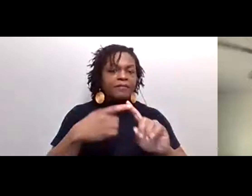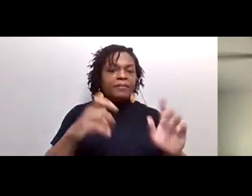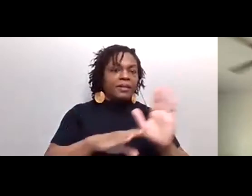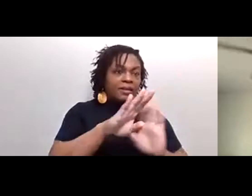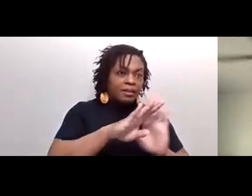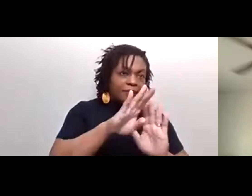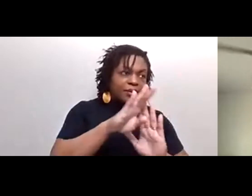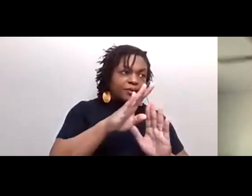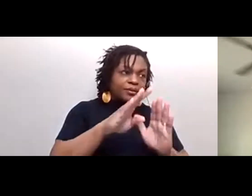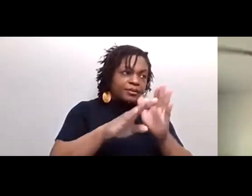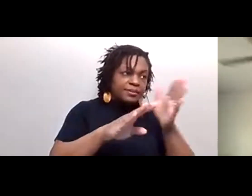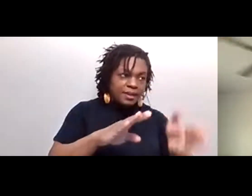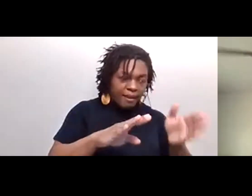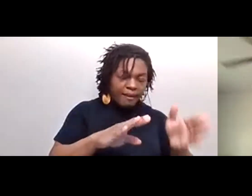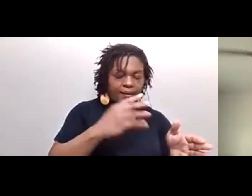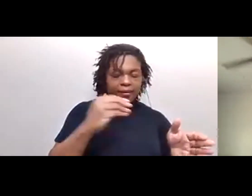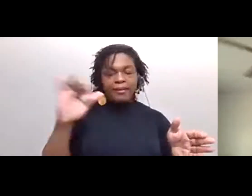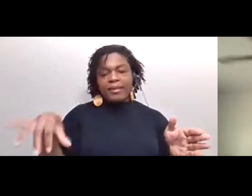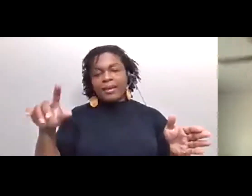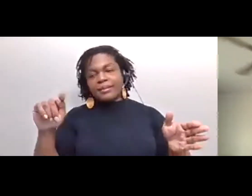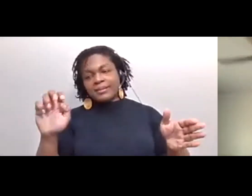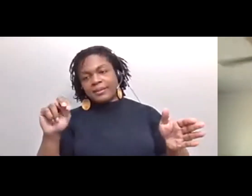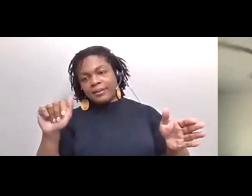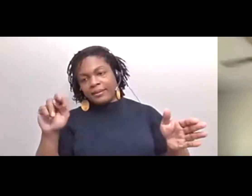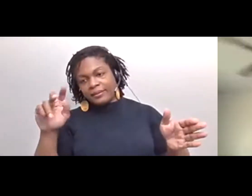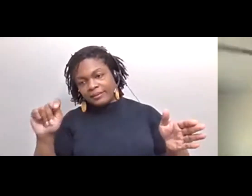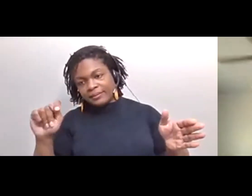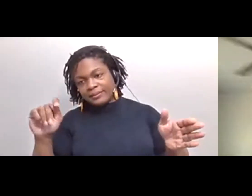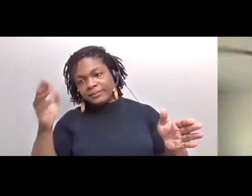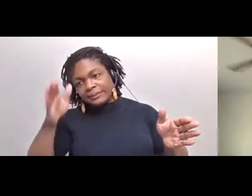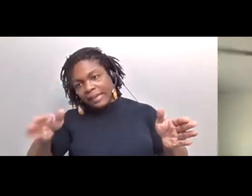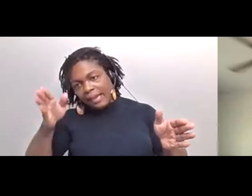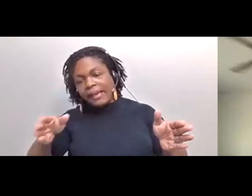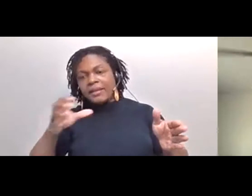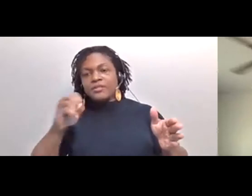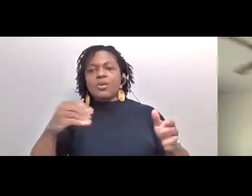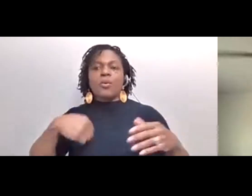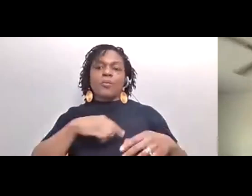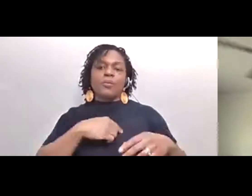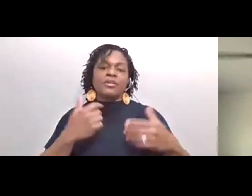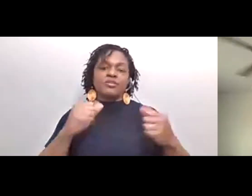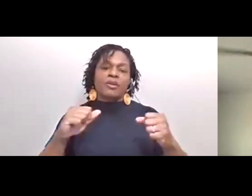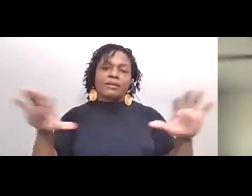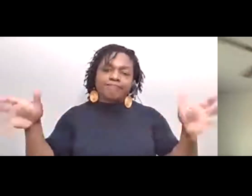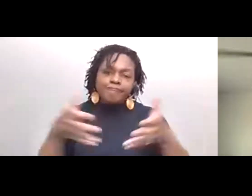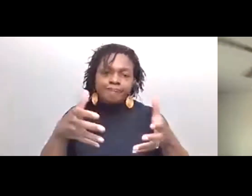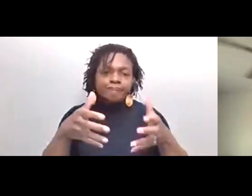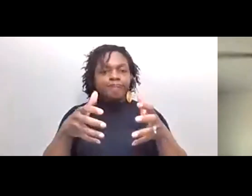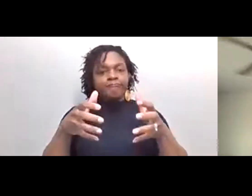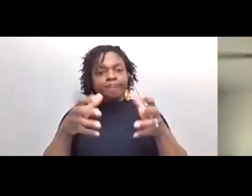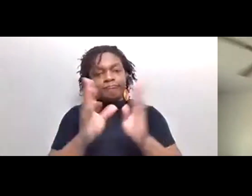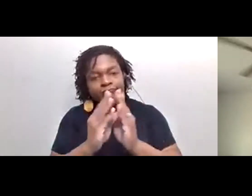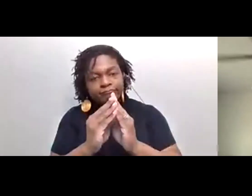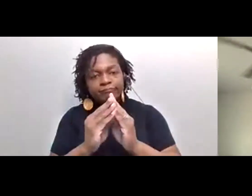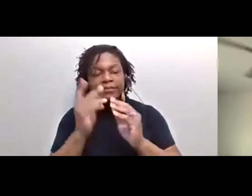the tenant side. So we are going to get together and see if we can't work on